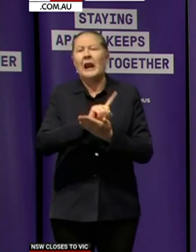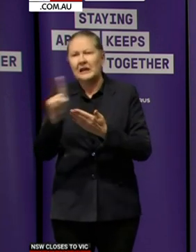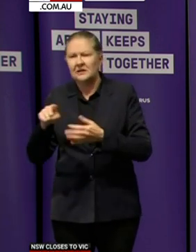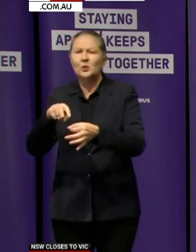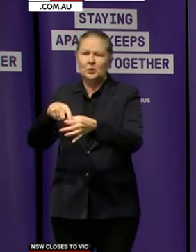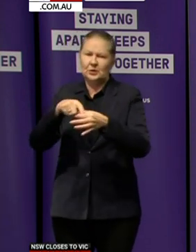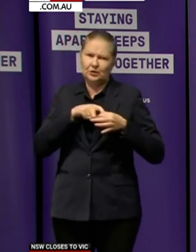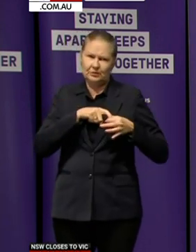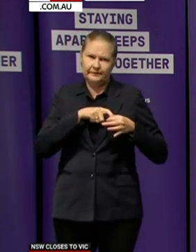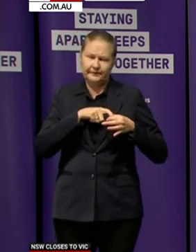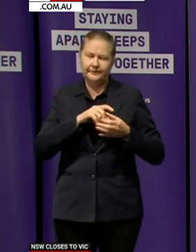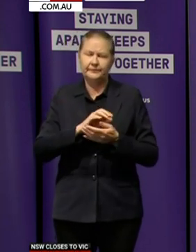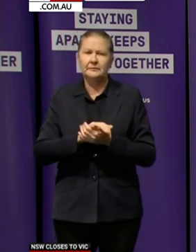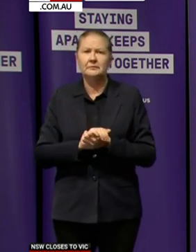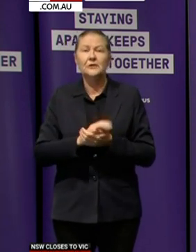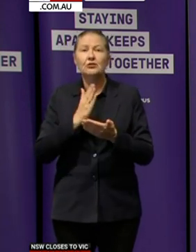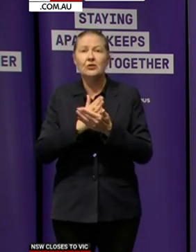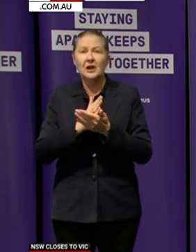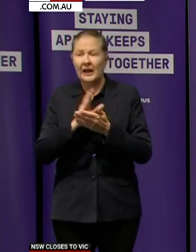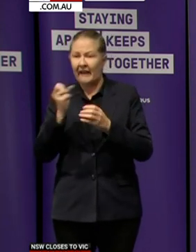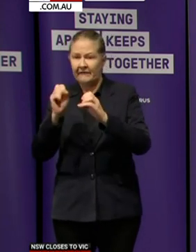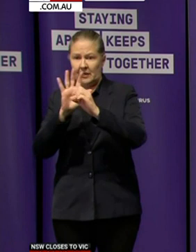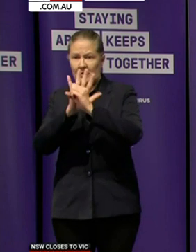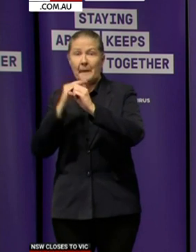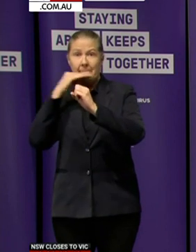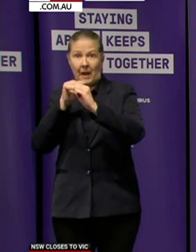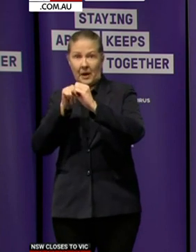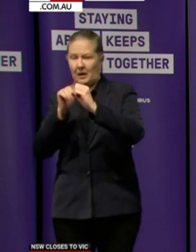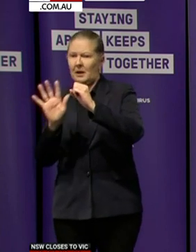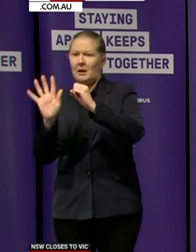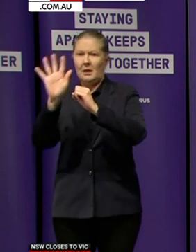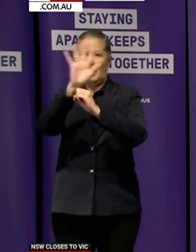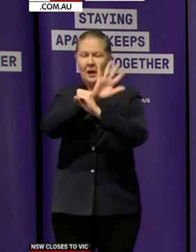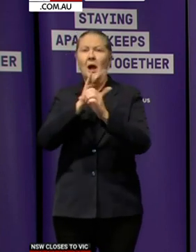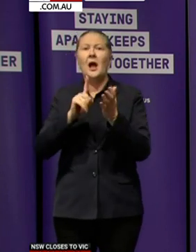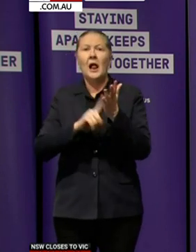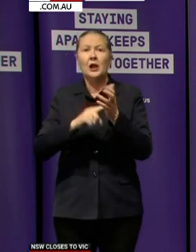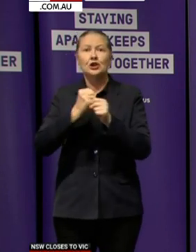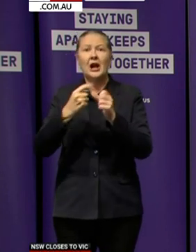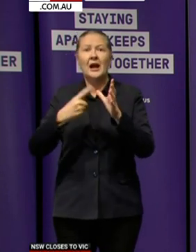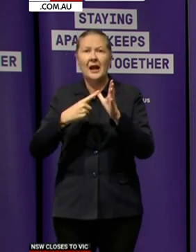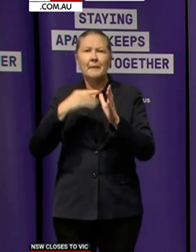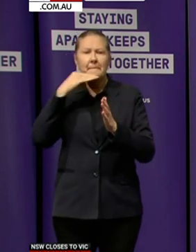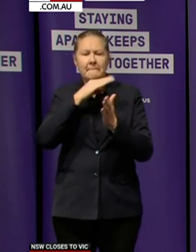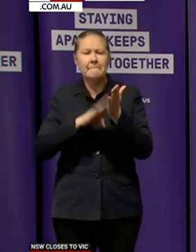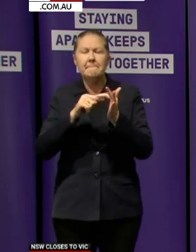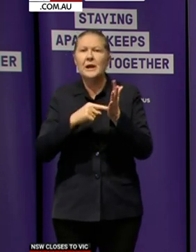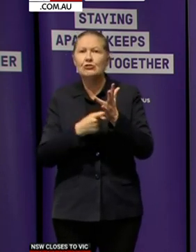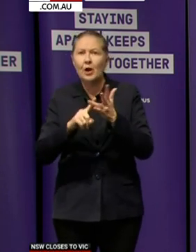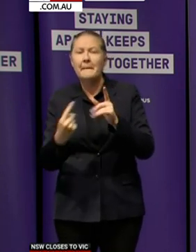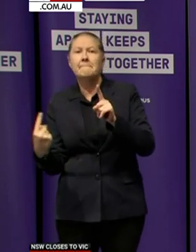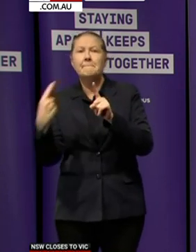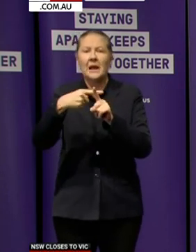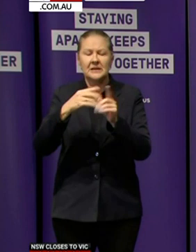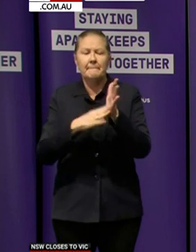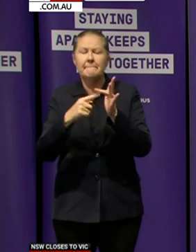But essentially, all the local government areas and Mitchell Shire, which I regret to say, unlike the rest of regional